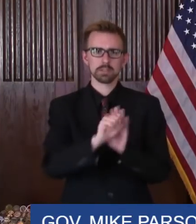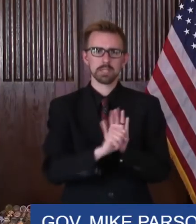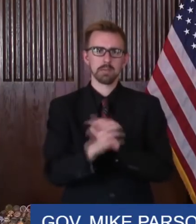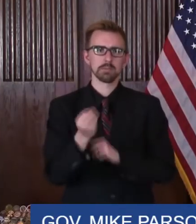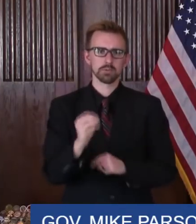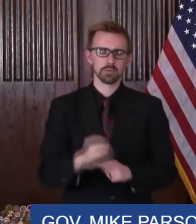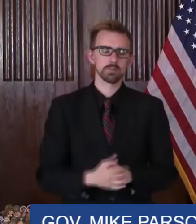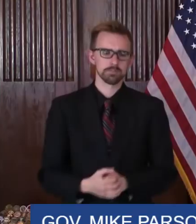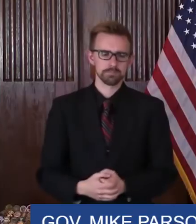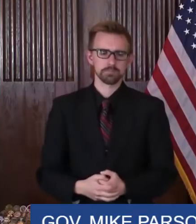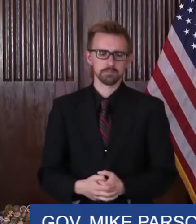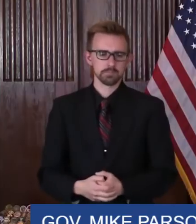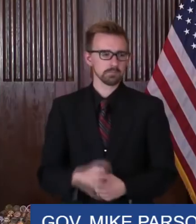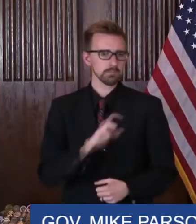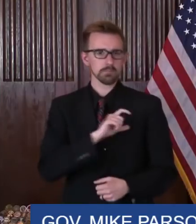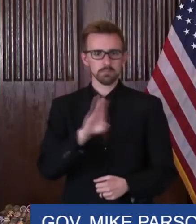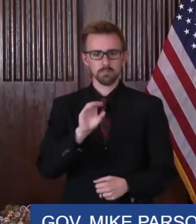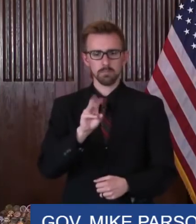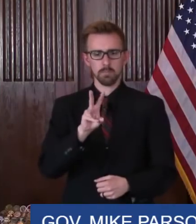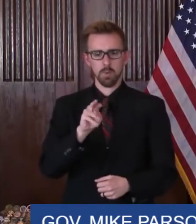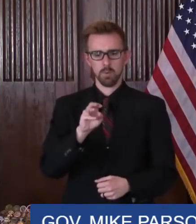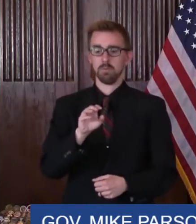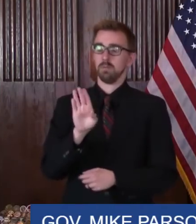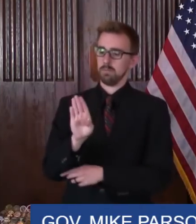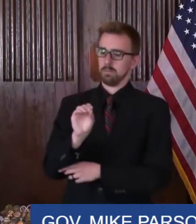of Missouri. Officer Bowman.